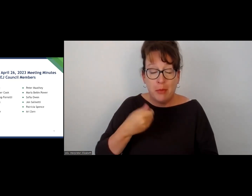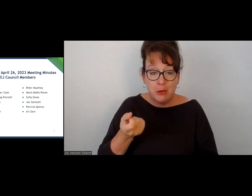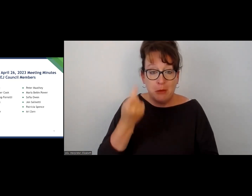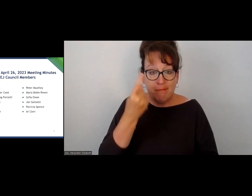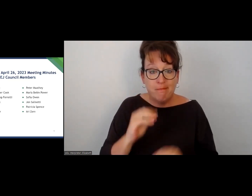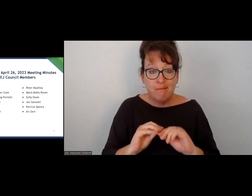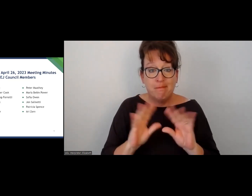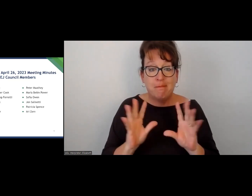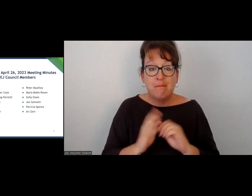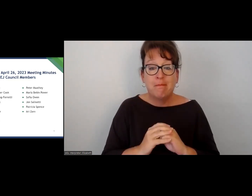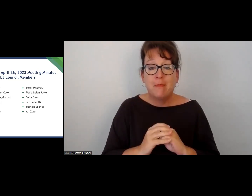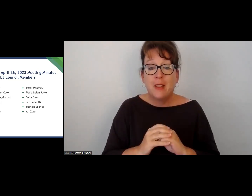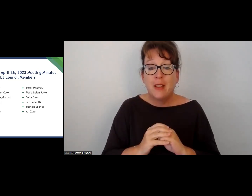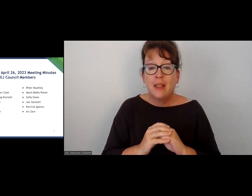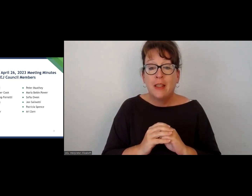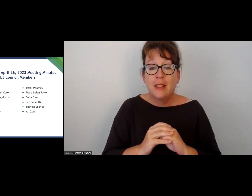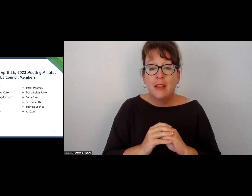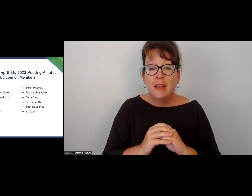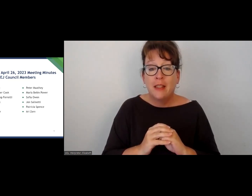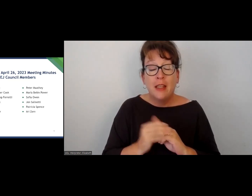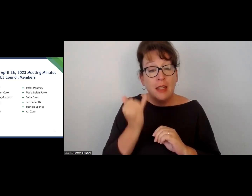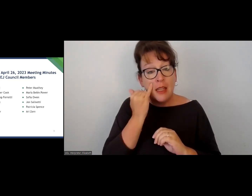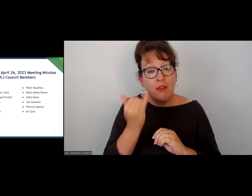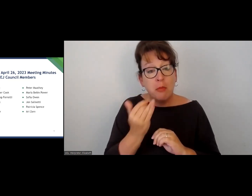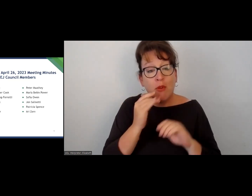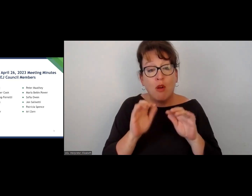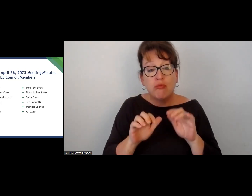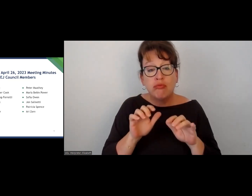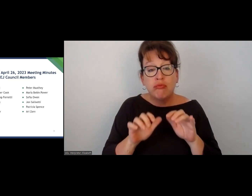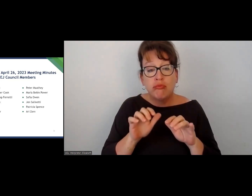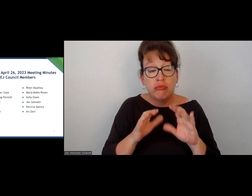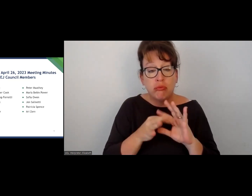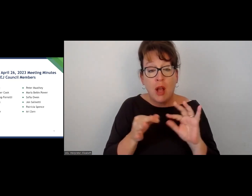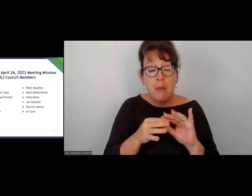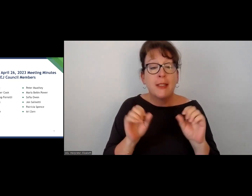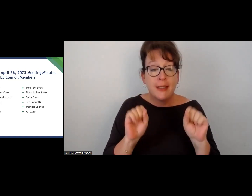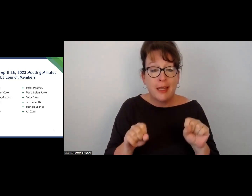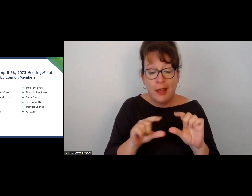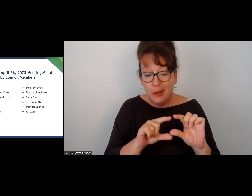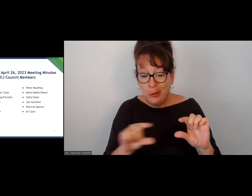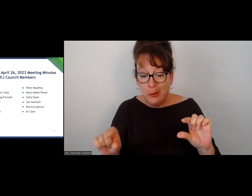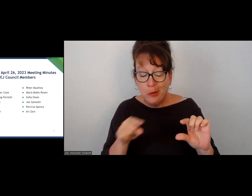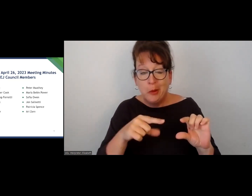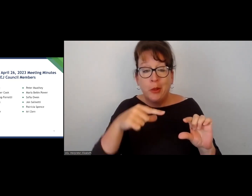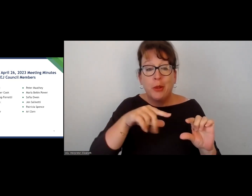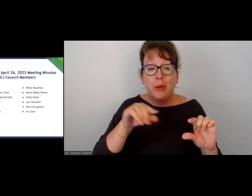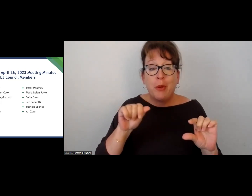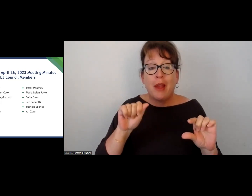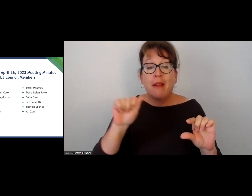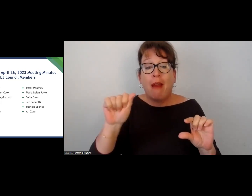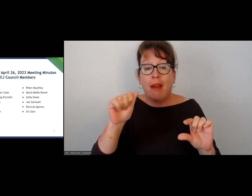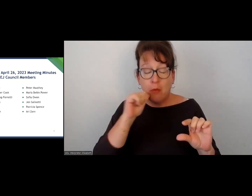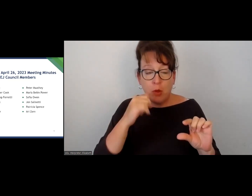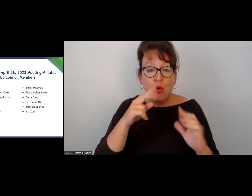So if you would like to write your comments, you can also do that in the Q&A, and we will read those for us